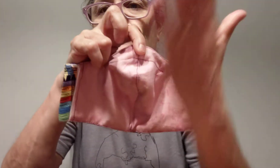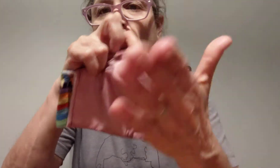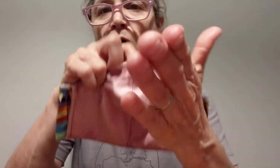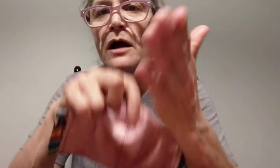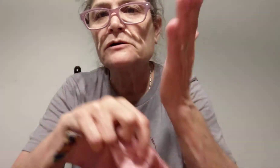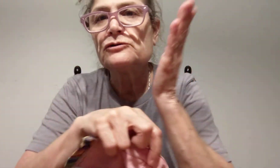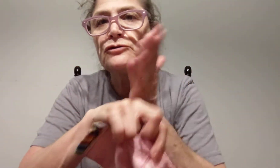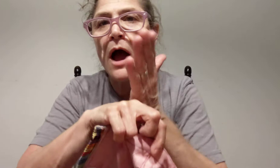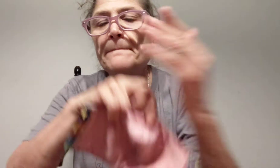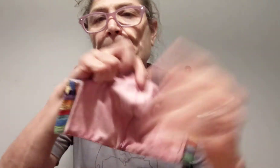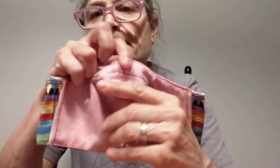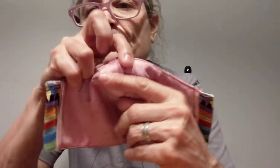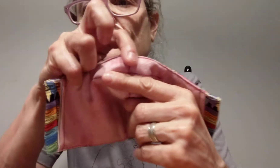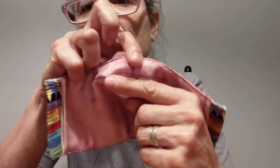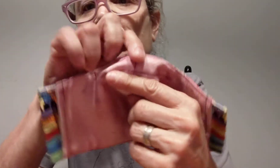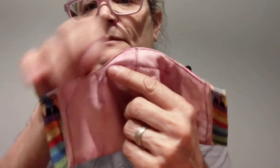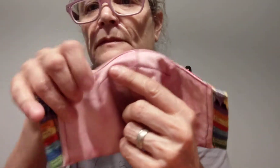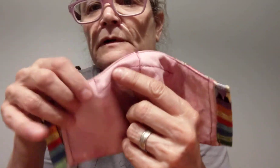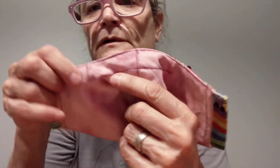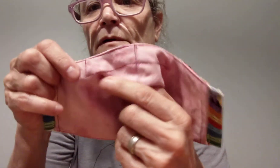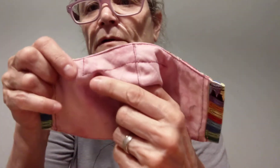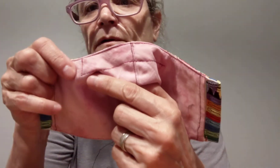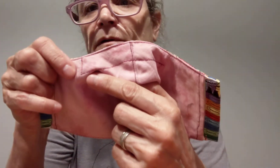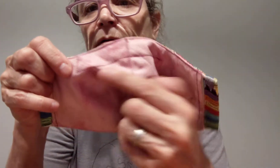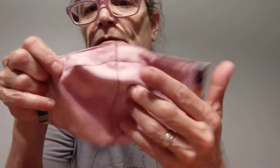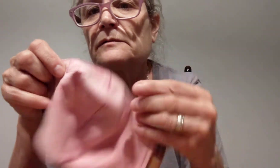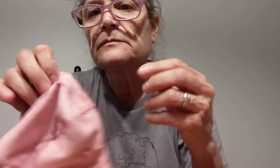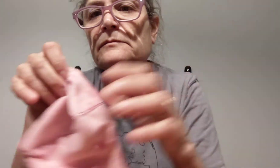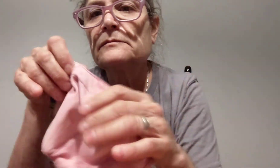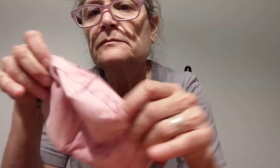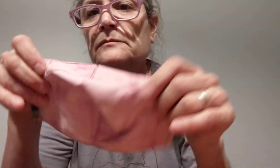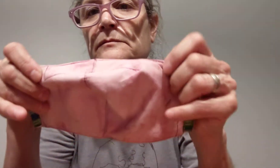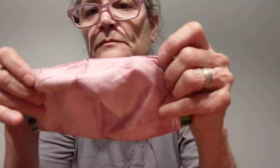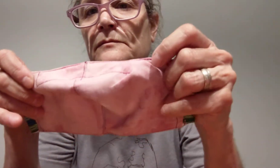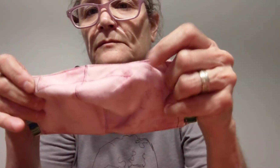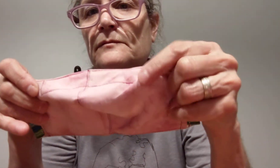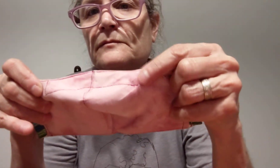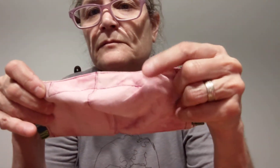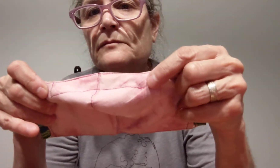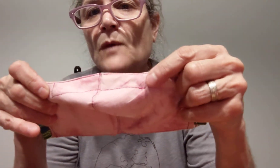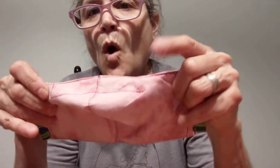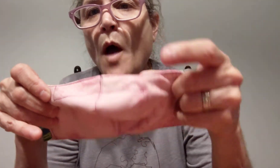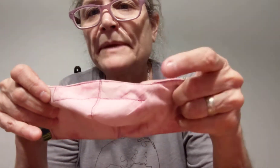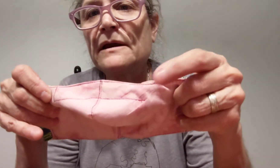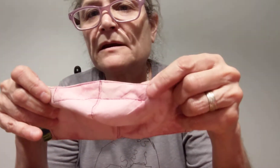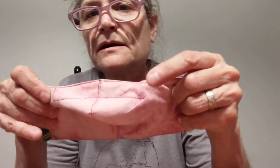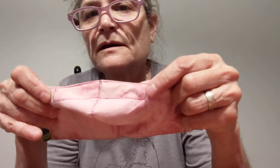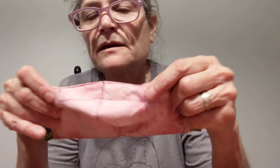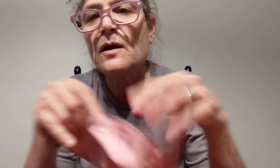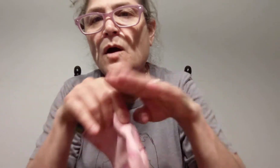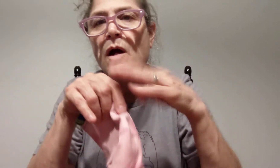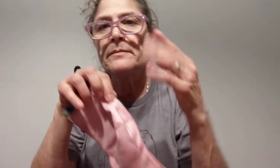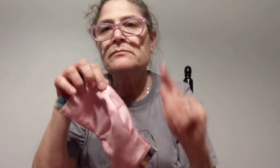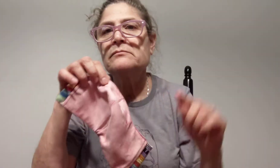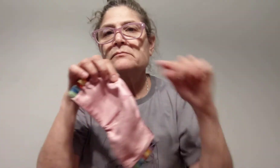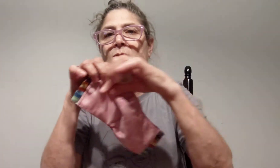Sarah's got a present. What's in the box? Brad Pitt 7. But seriously, what's in the box? The worst thing in the